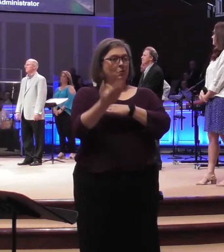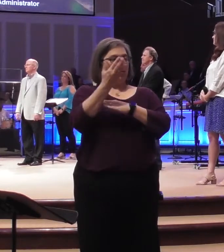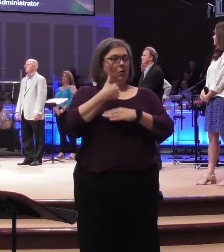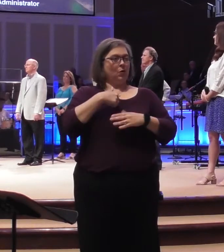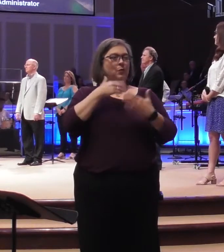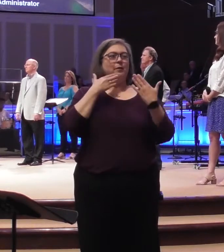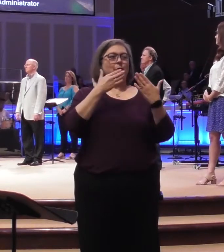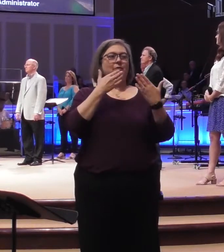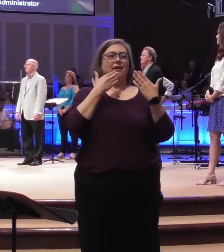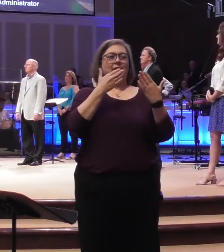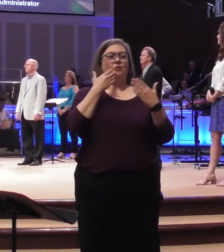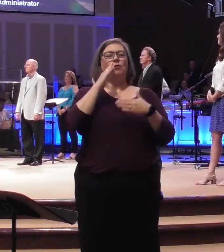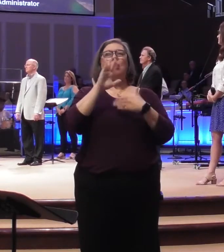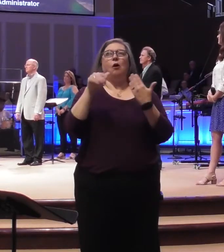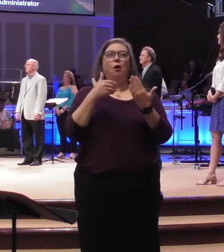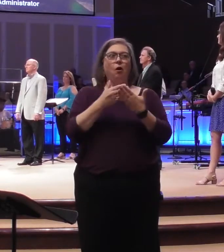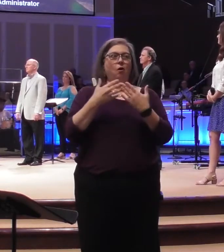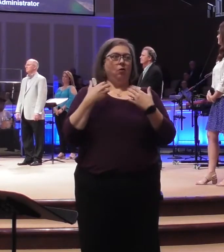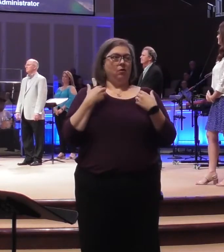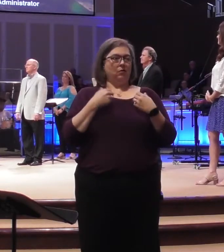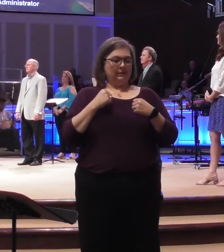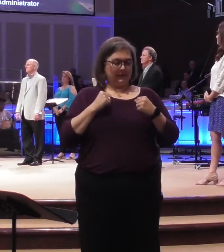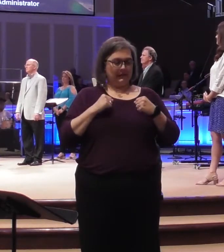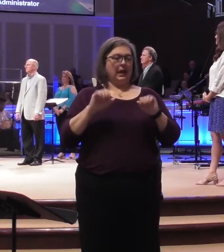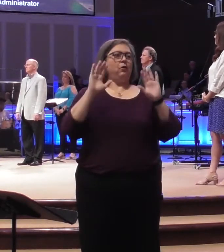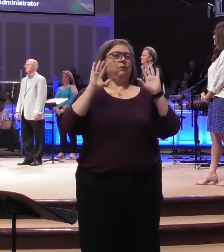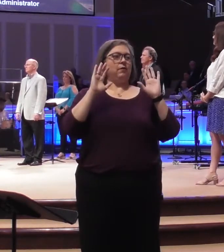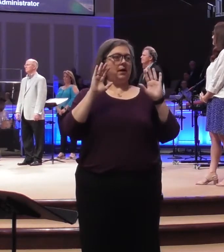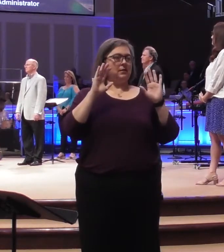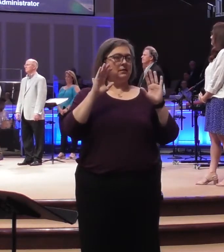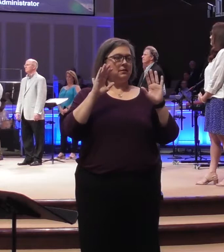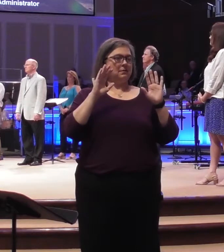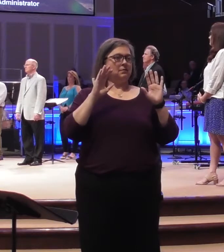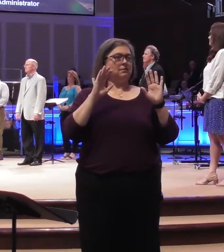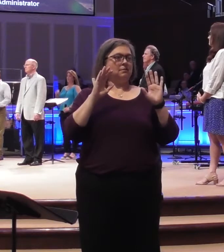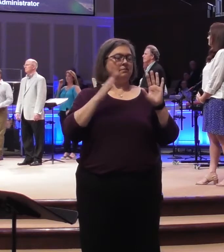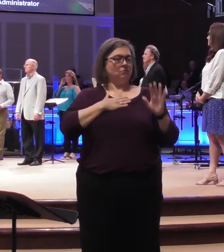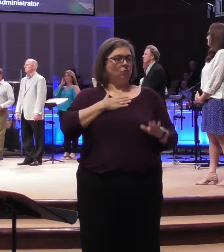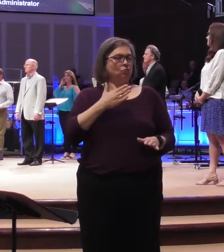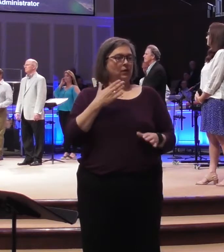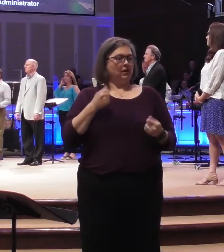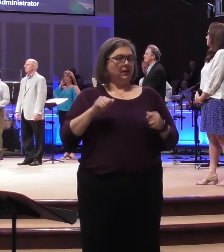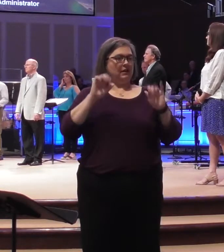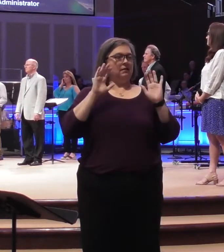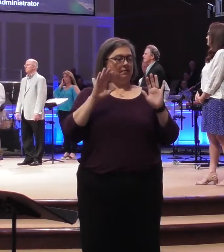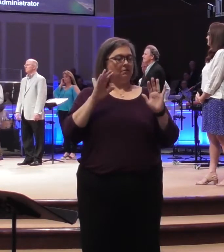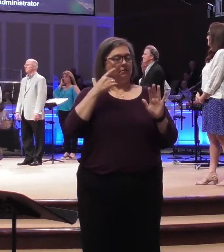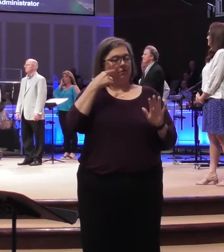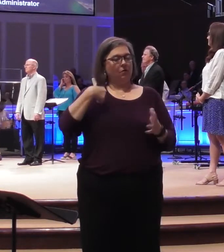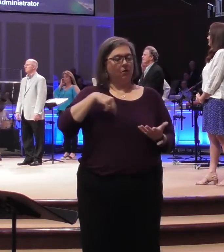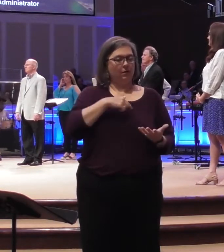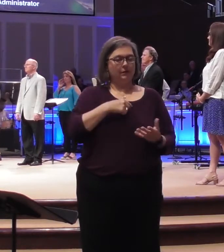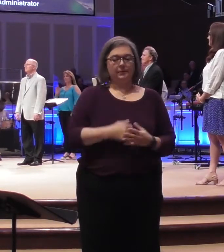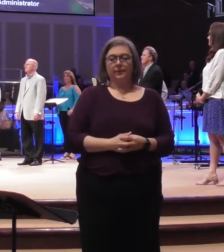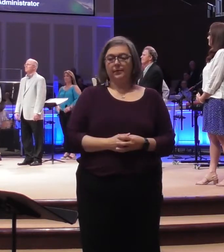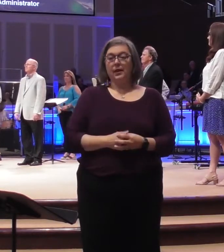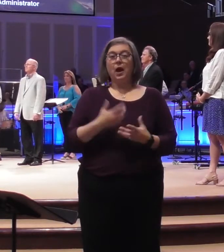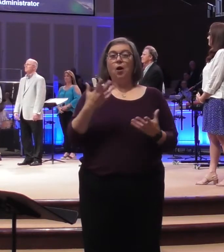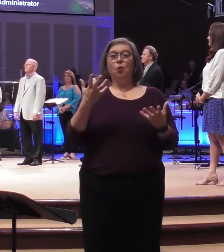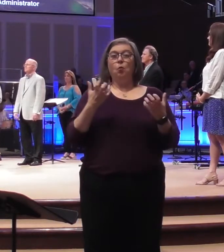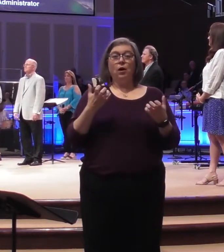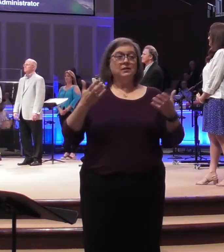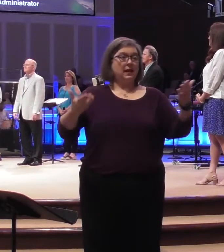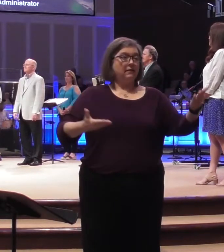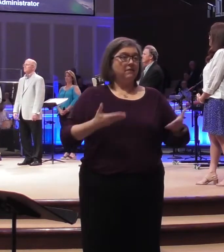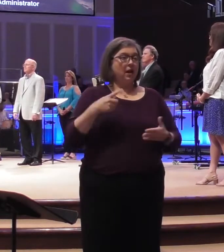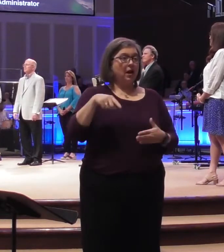the sacrifices that have been made on our behalf. Well, if you're our guest this morning, thank you for being here with us. We're so glad you're here today. I want to invite you to do something. We'd